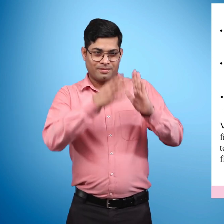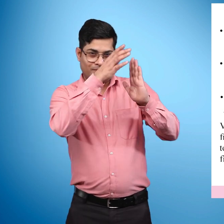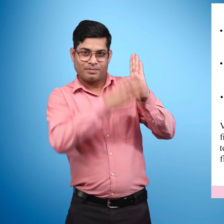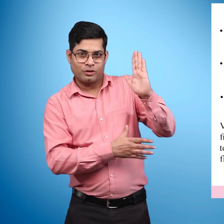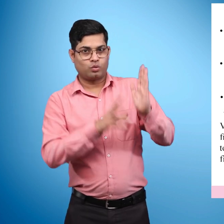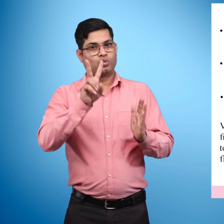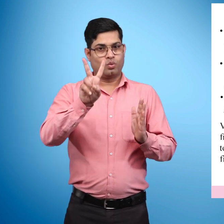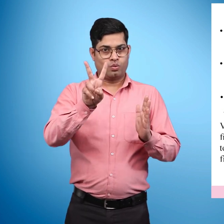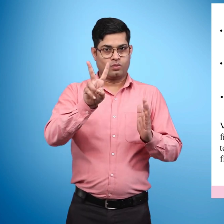Now the next part of the story.